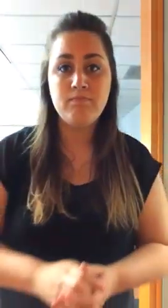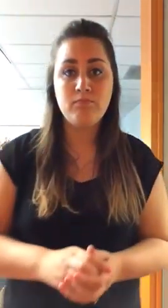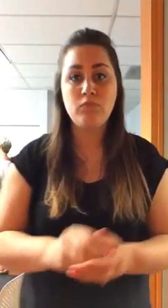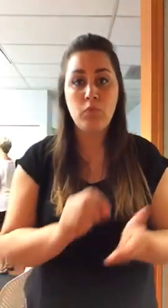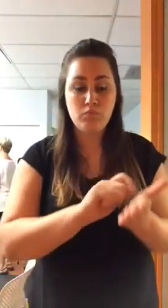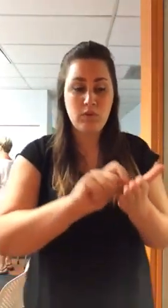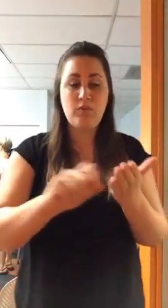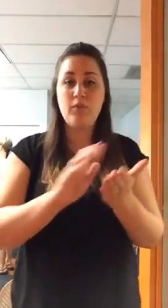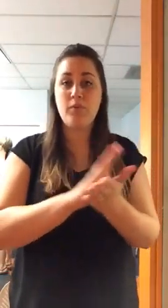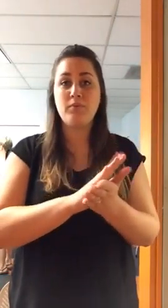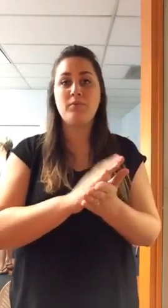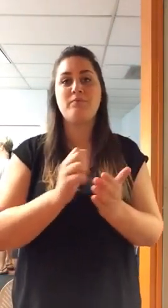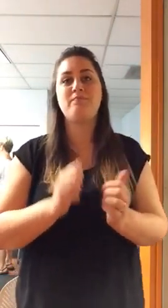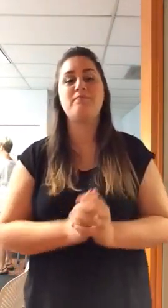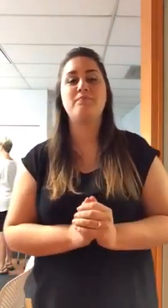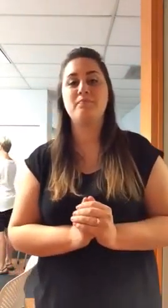have nothing to take notes with,